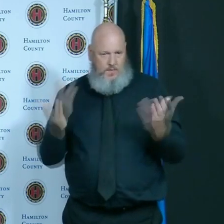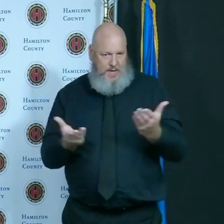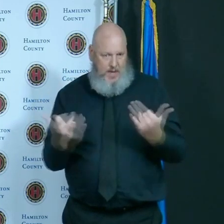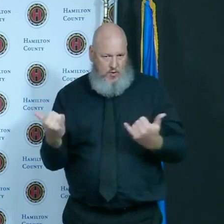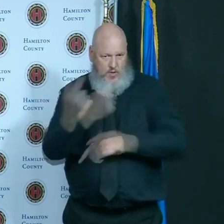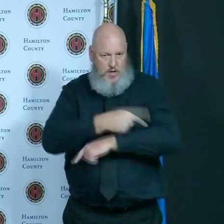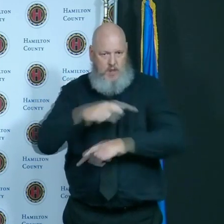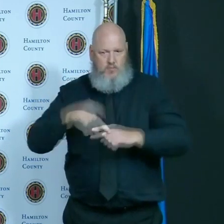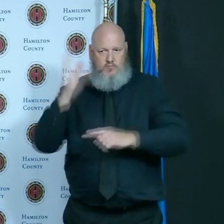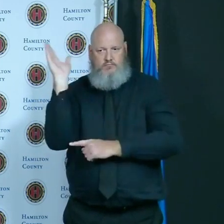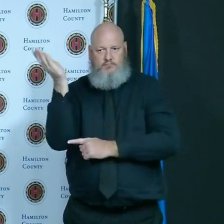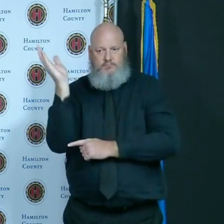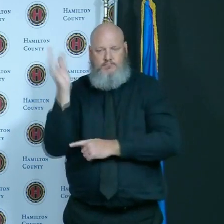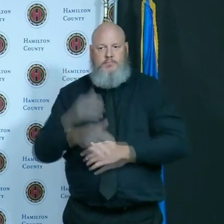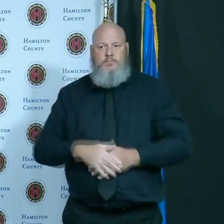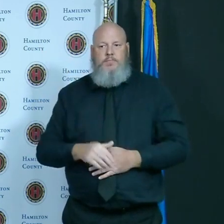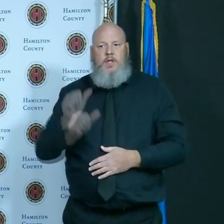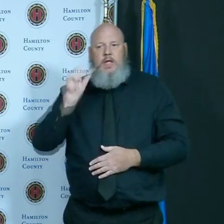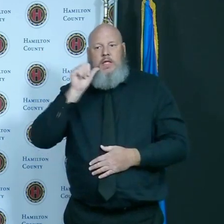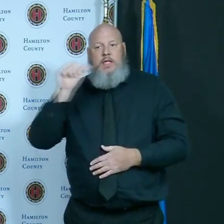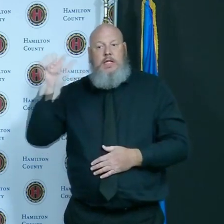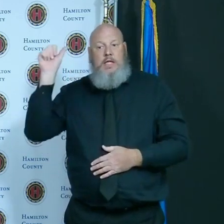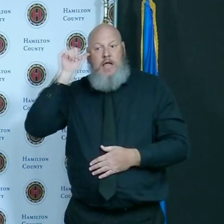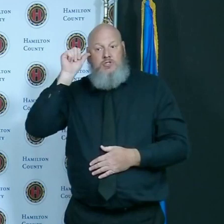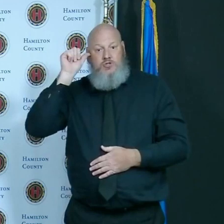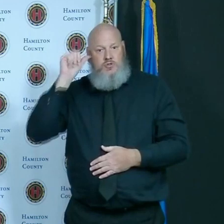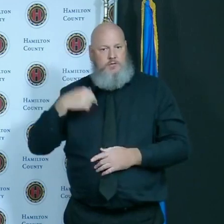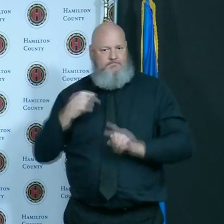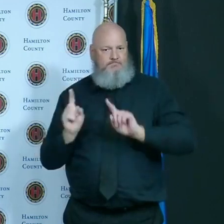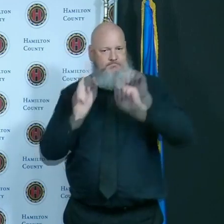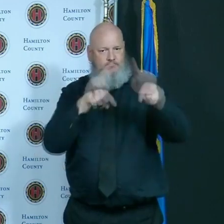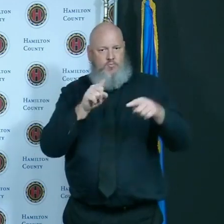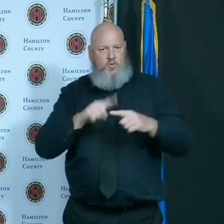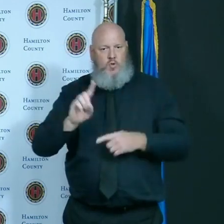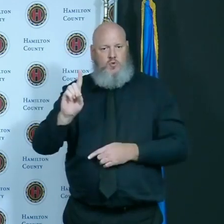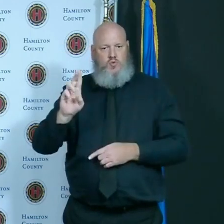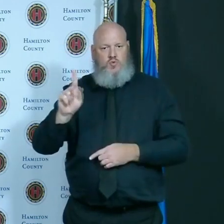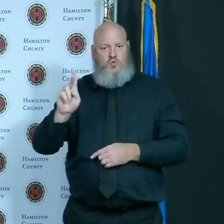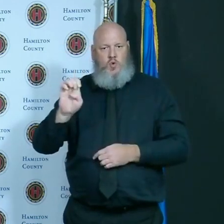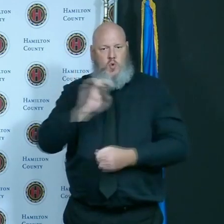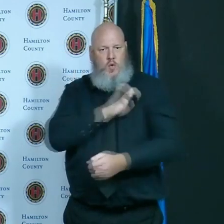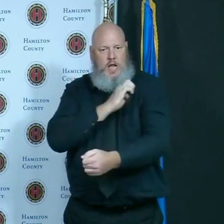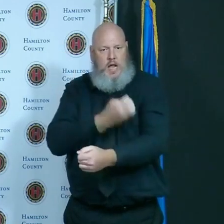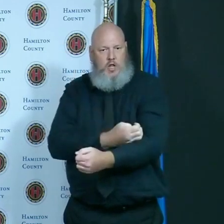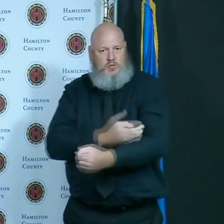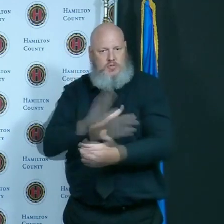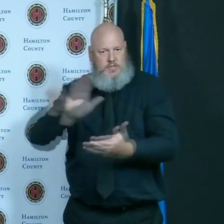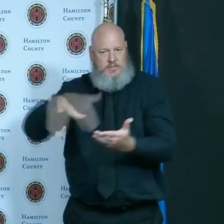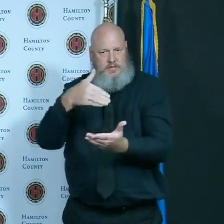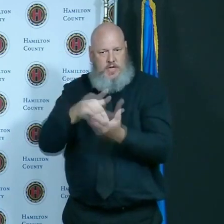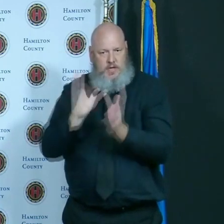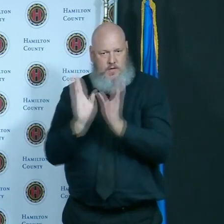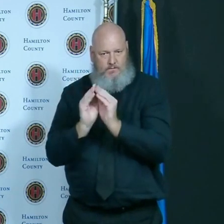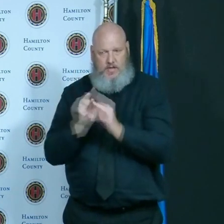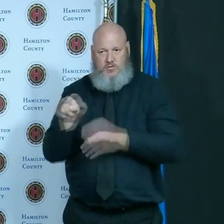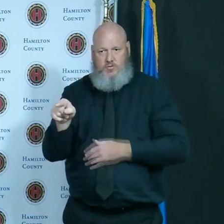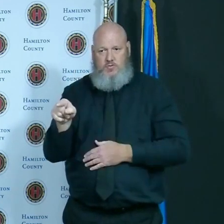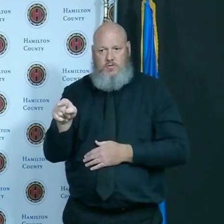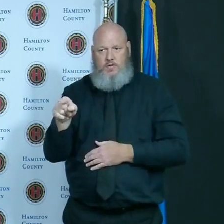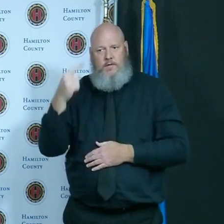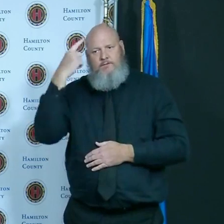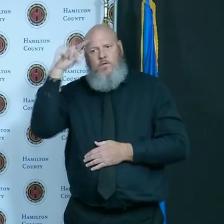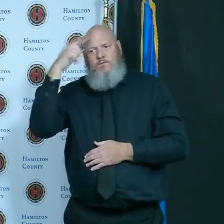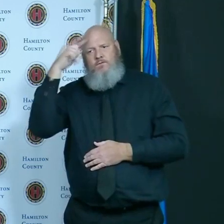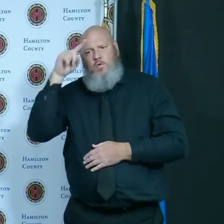Remember, Duke is being set up for a step-down facility because we expect we might have